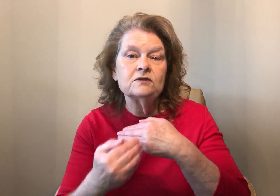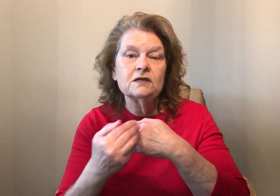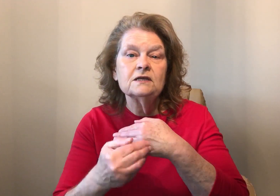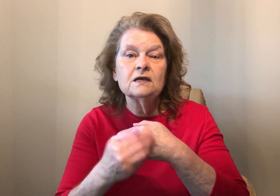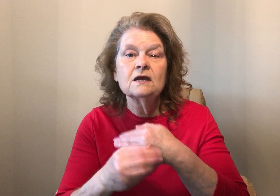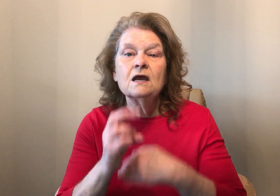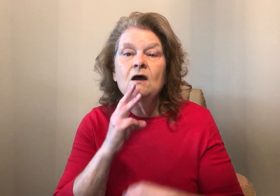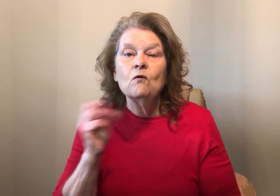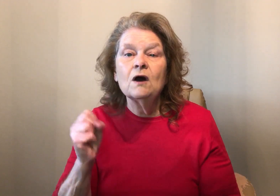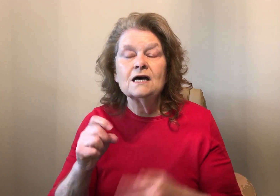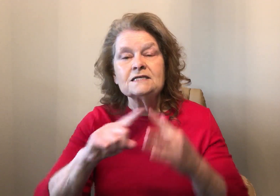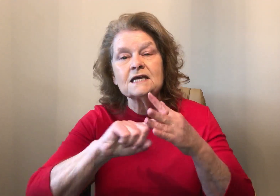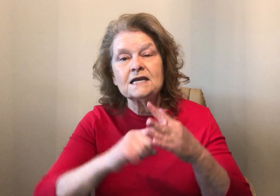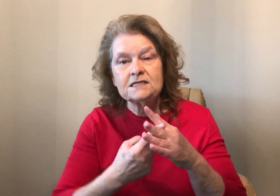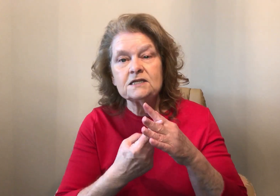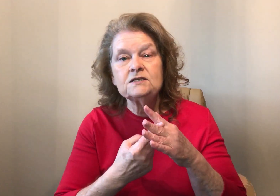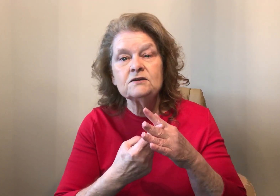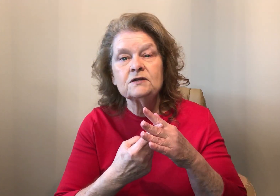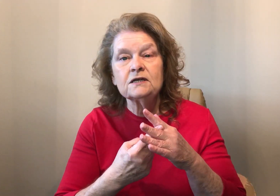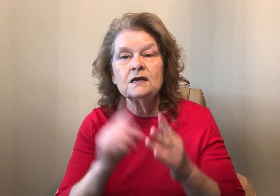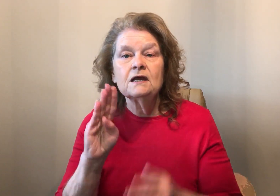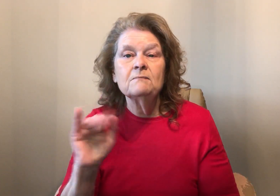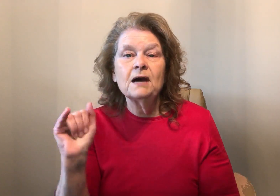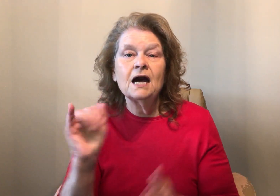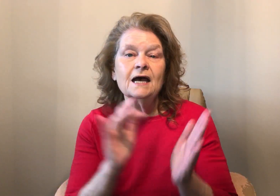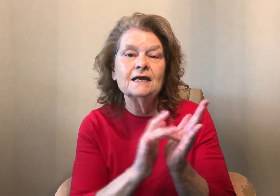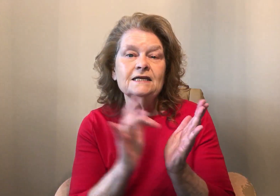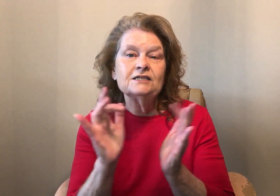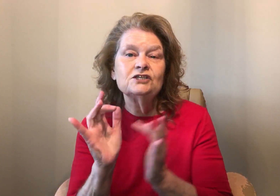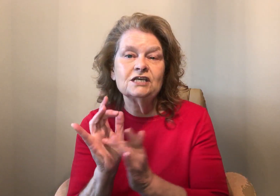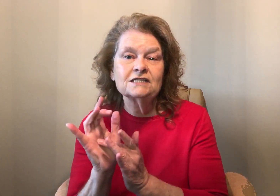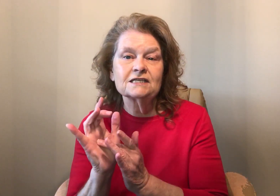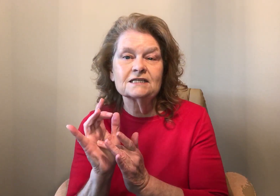communion was instituted by Jesus.